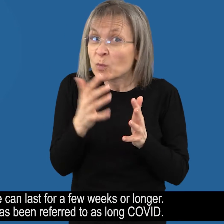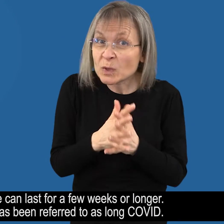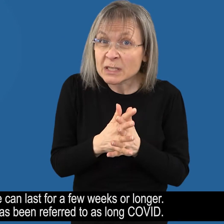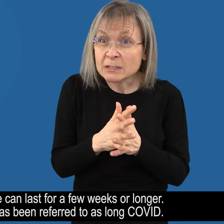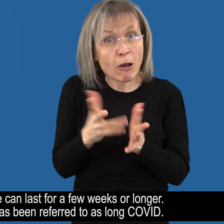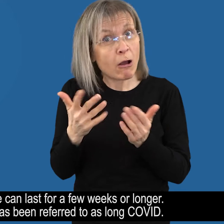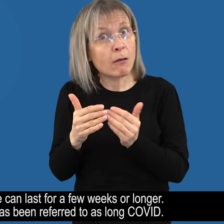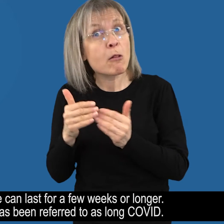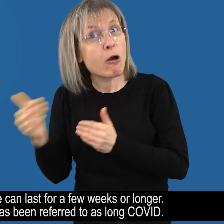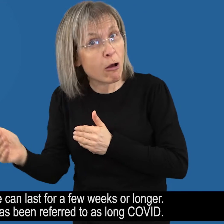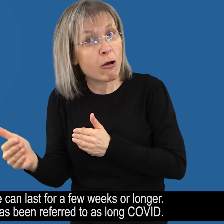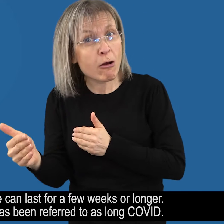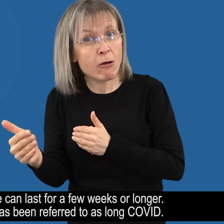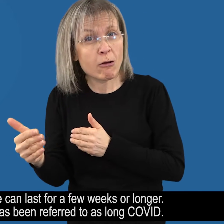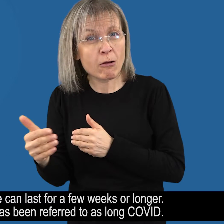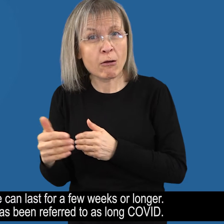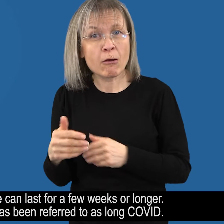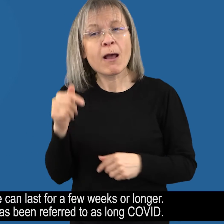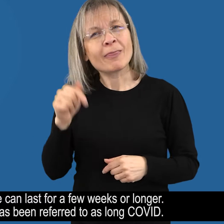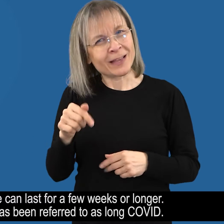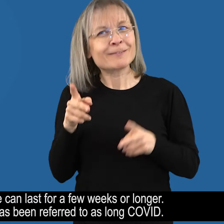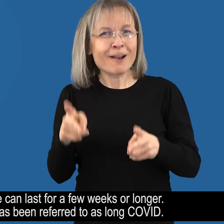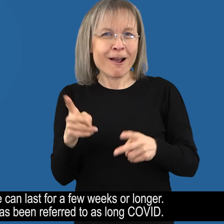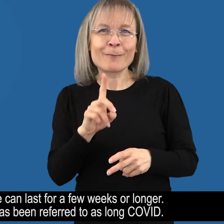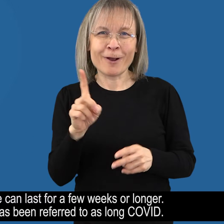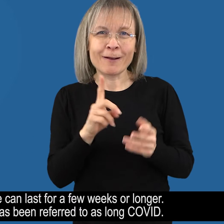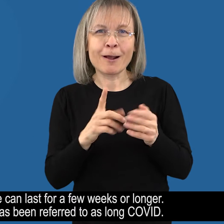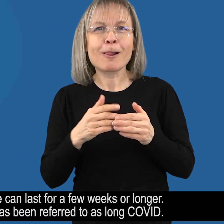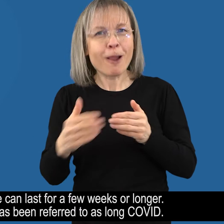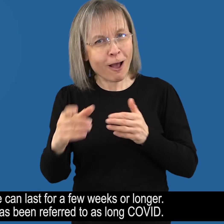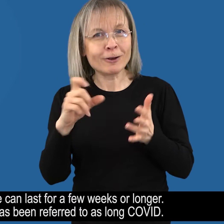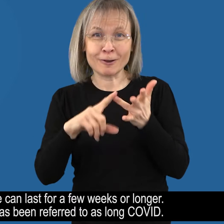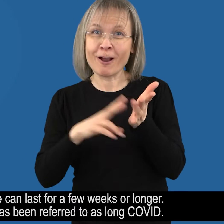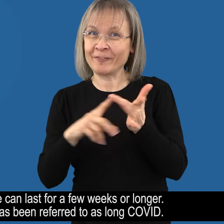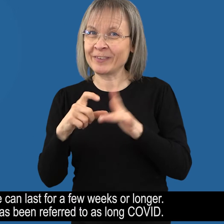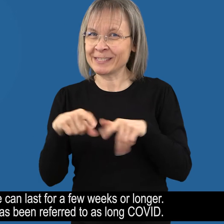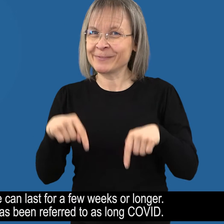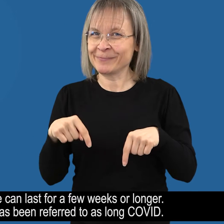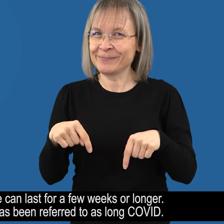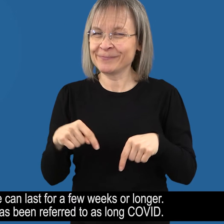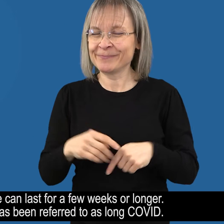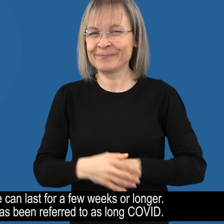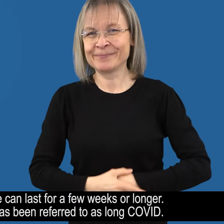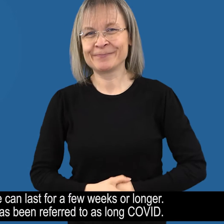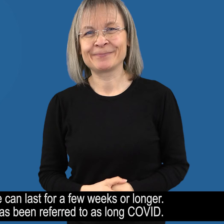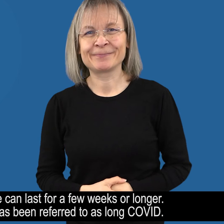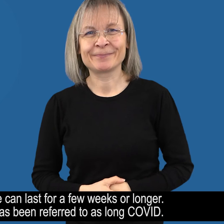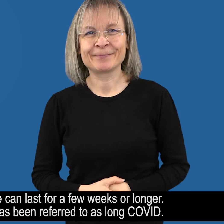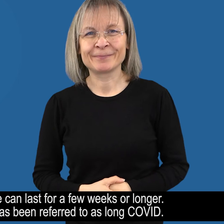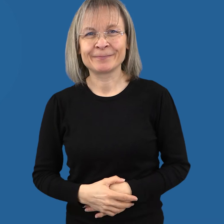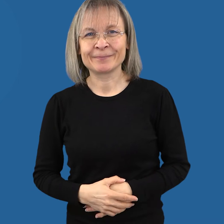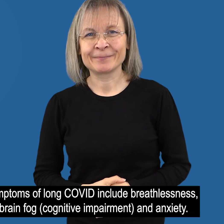These can last for a few weeks or longer. This has been referred to as long COVID.